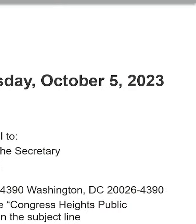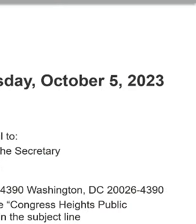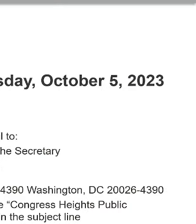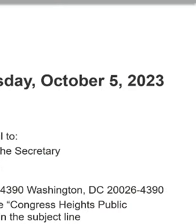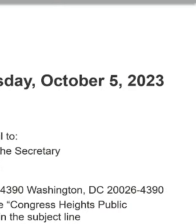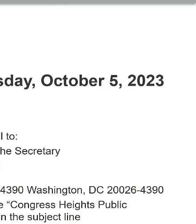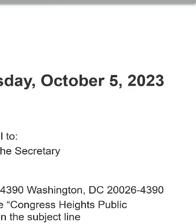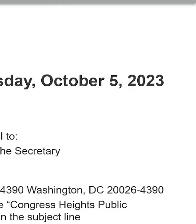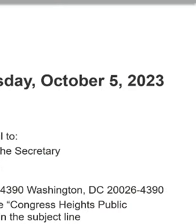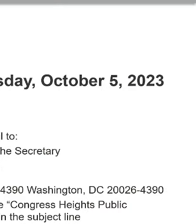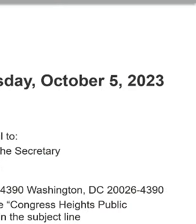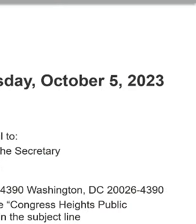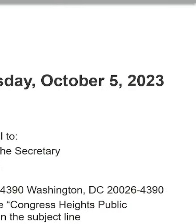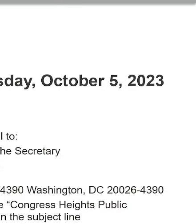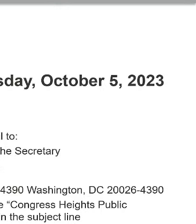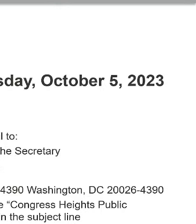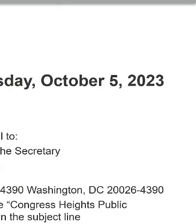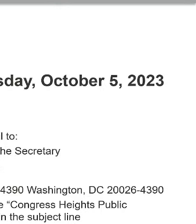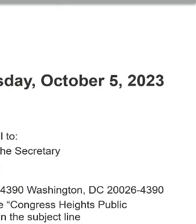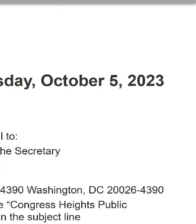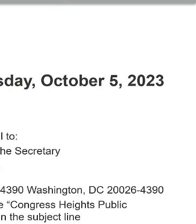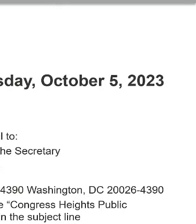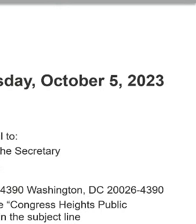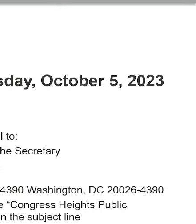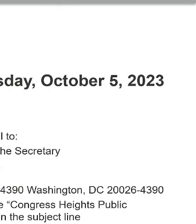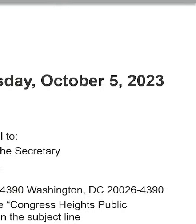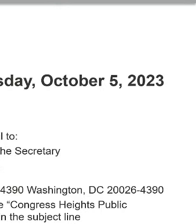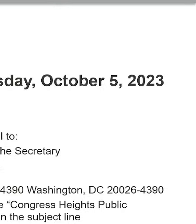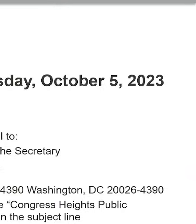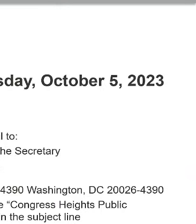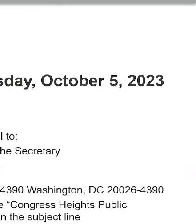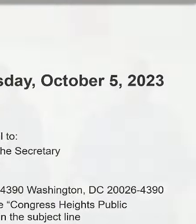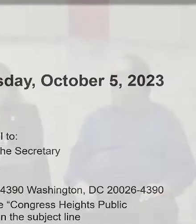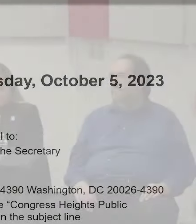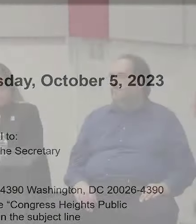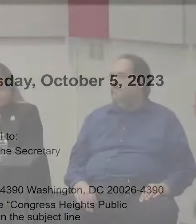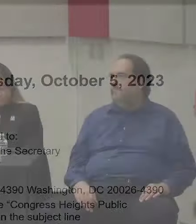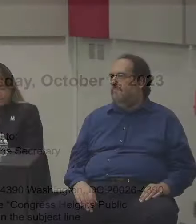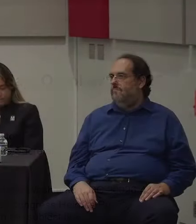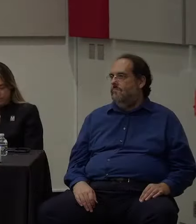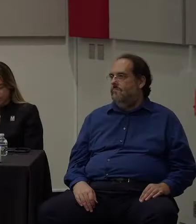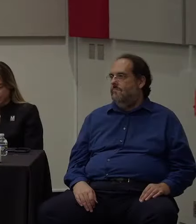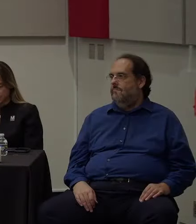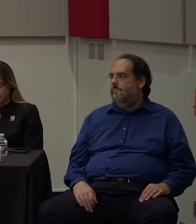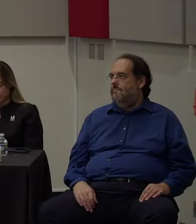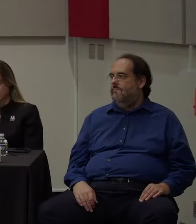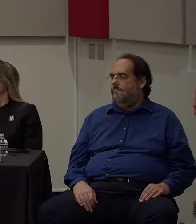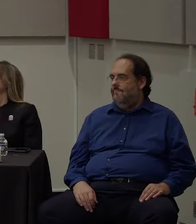2023. Thank you again for participating in this evening's hearing. Have a good evening.